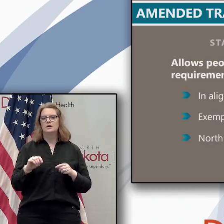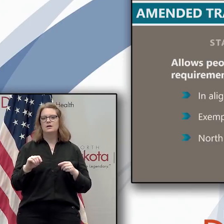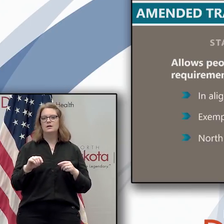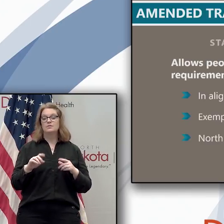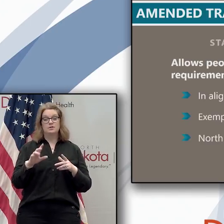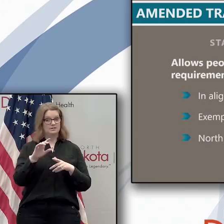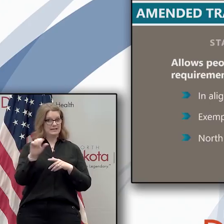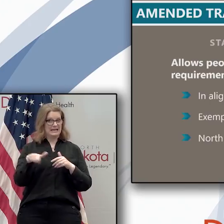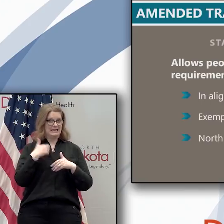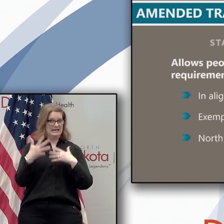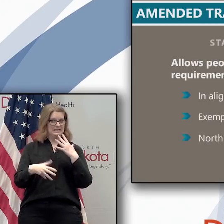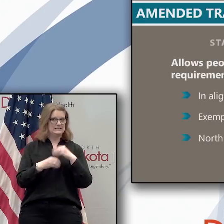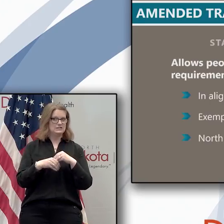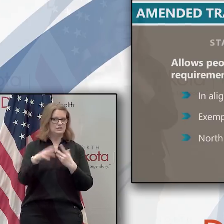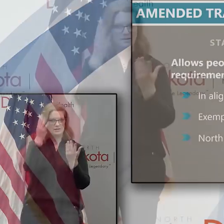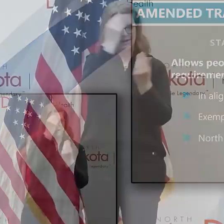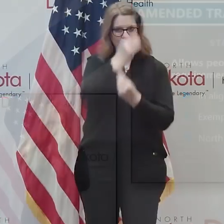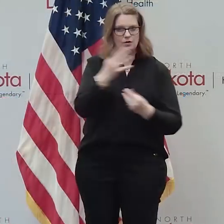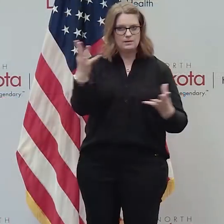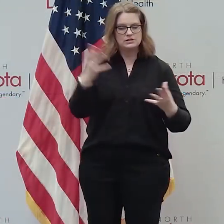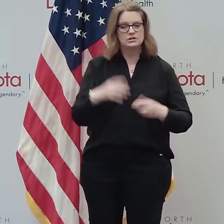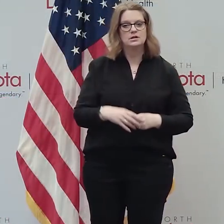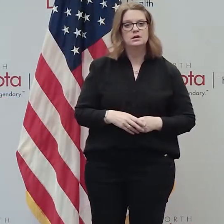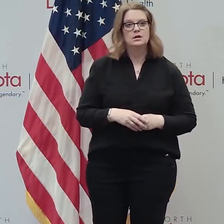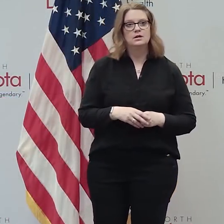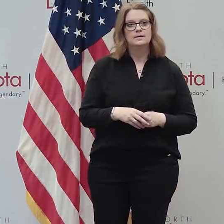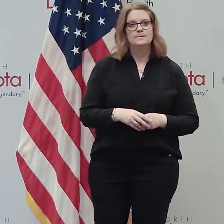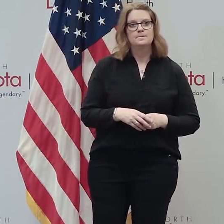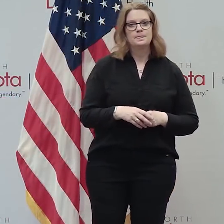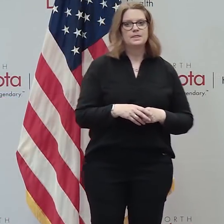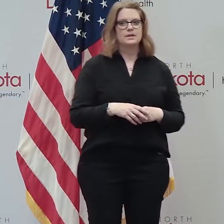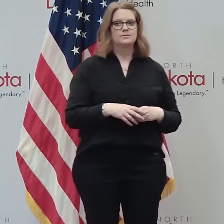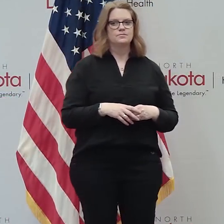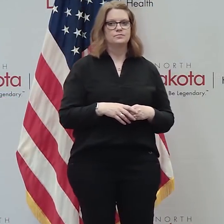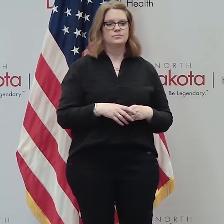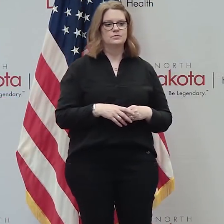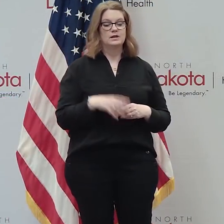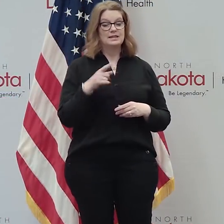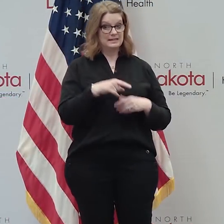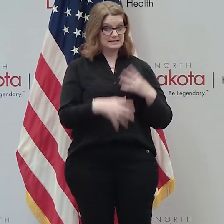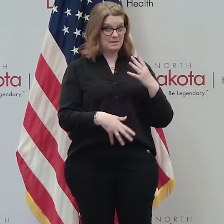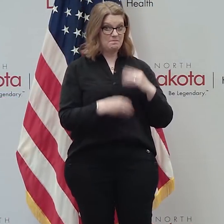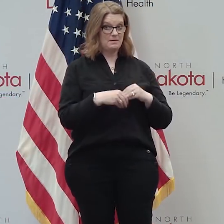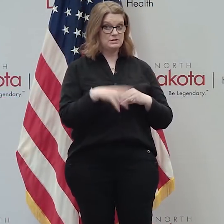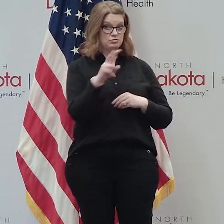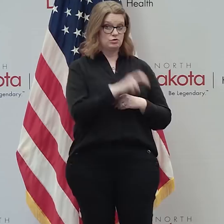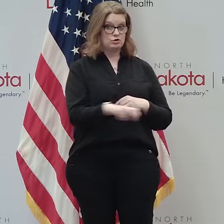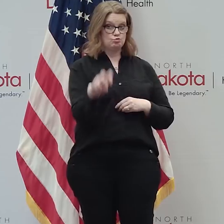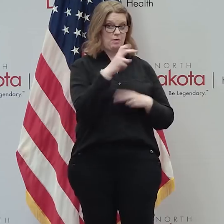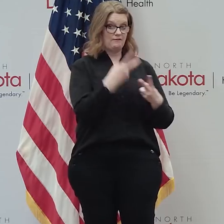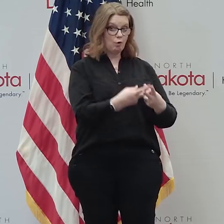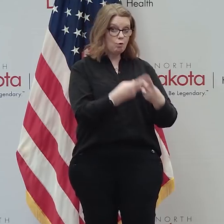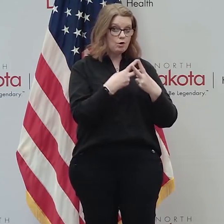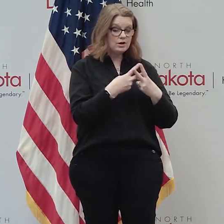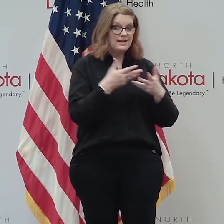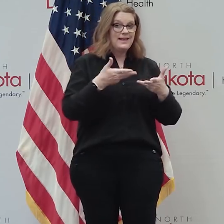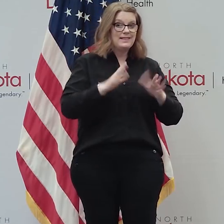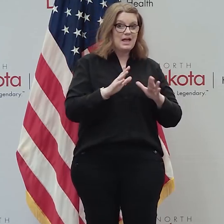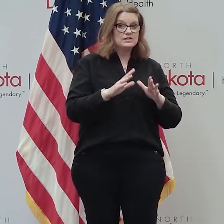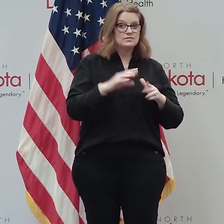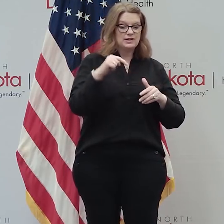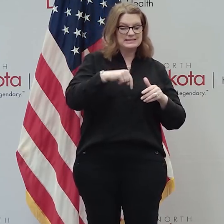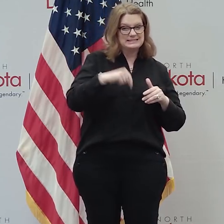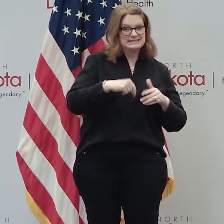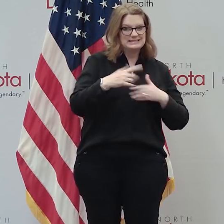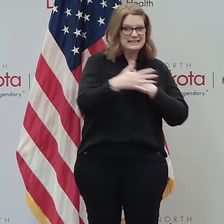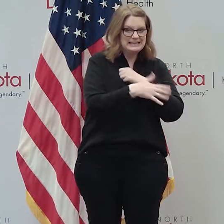additional details. And while this amendment does this amendment to the travel quarantine allows for domestic travel,